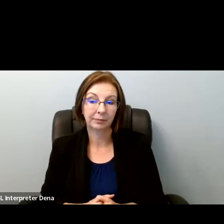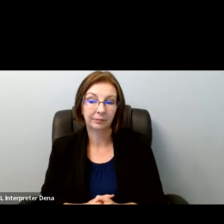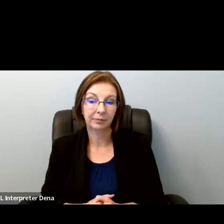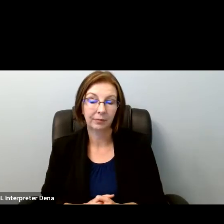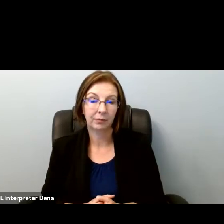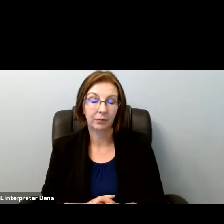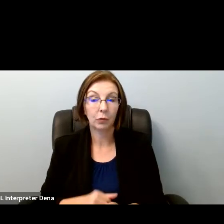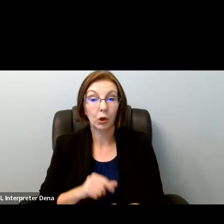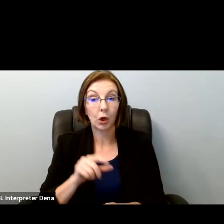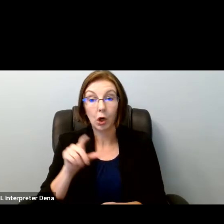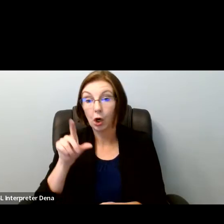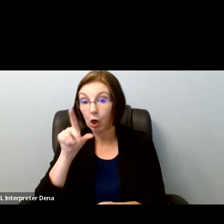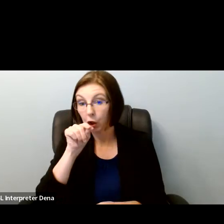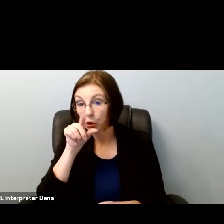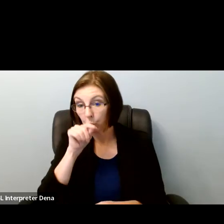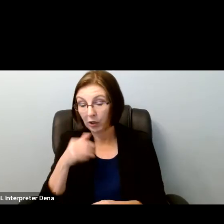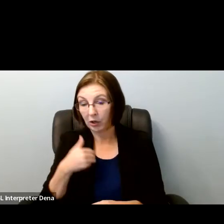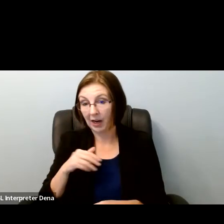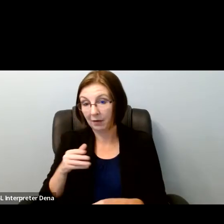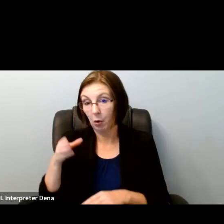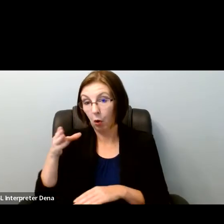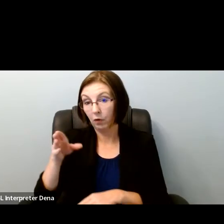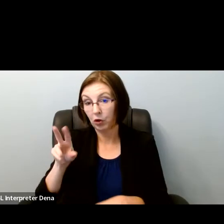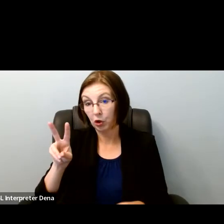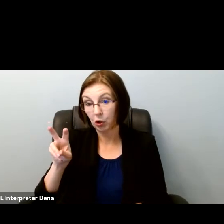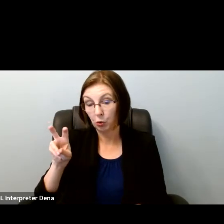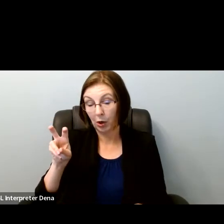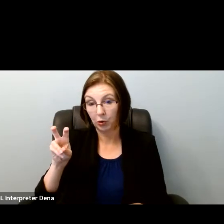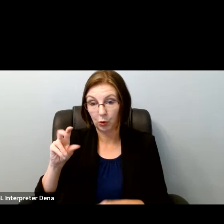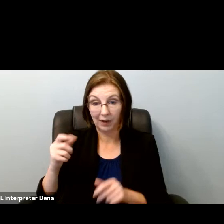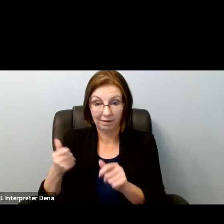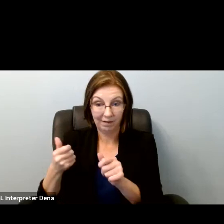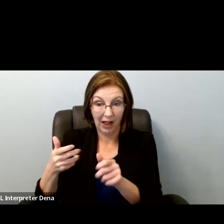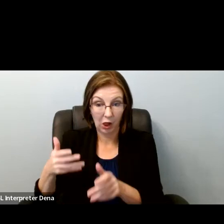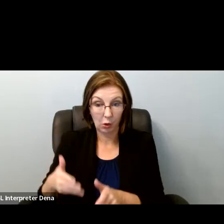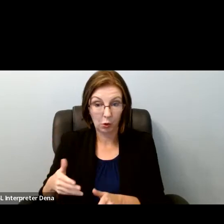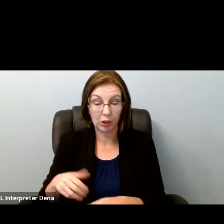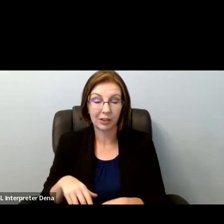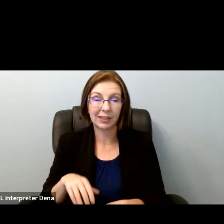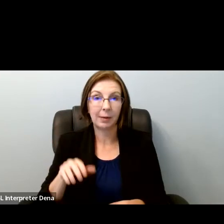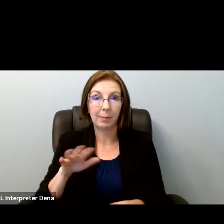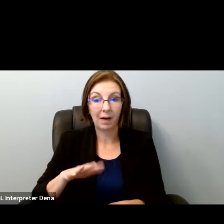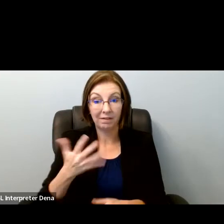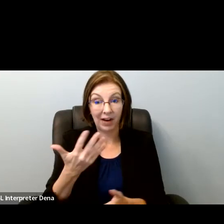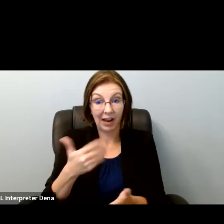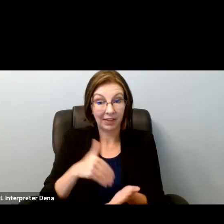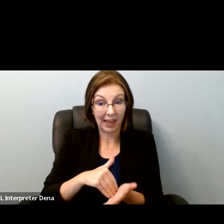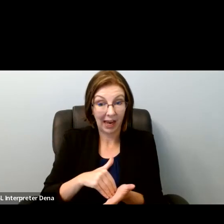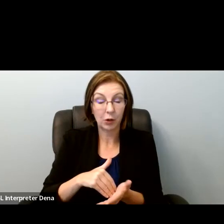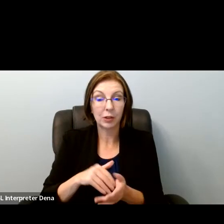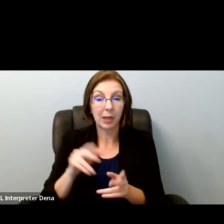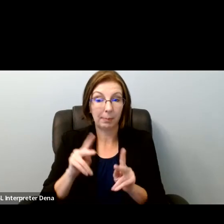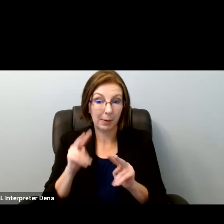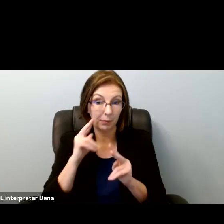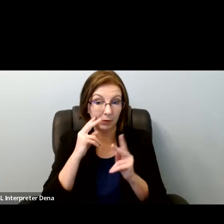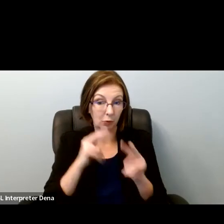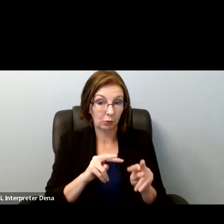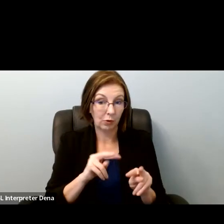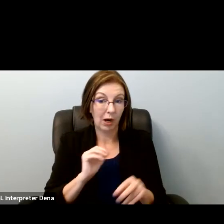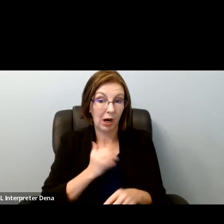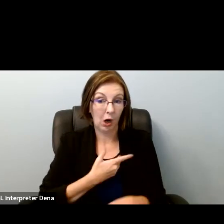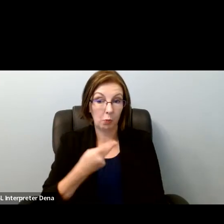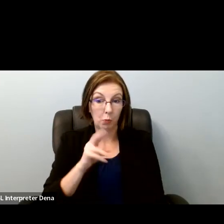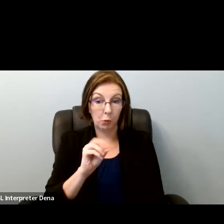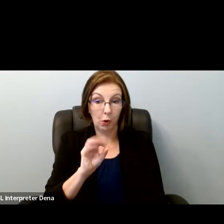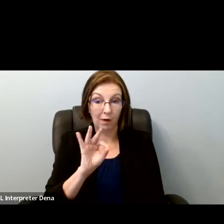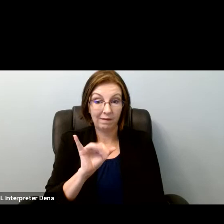On Twitter, we have over 200 followers, about 5,000 visits to our profile,